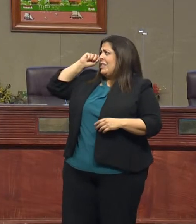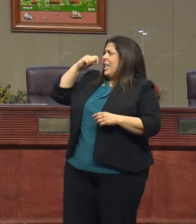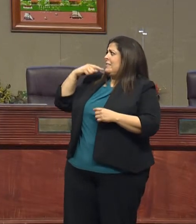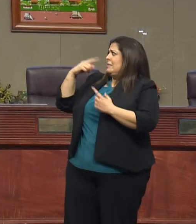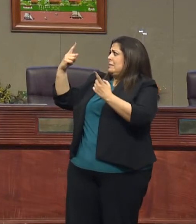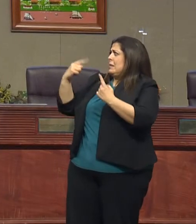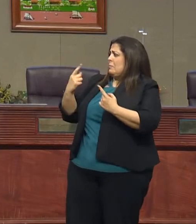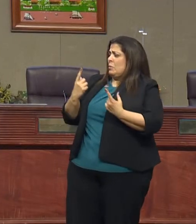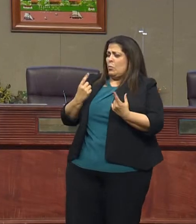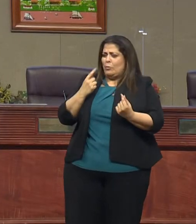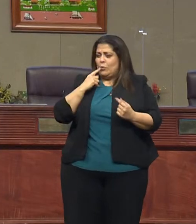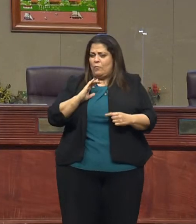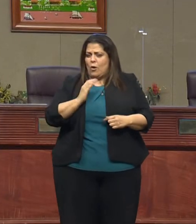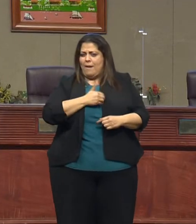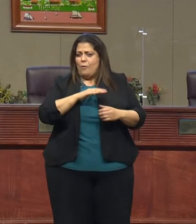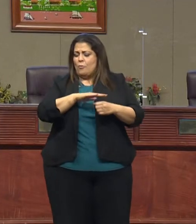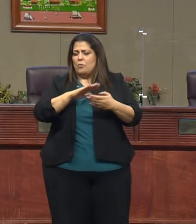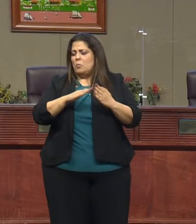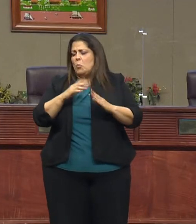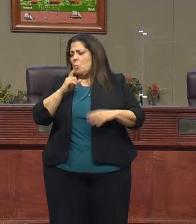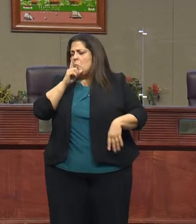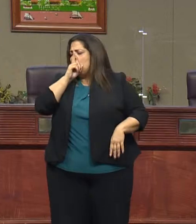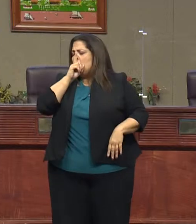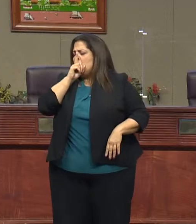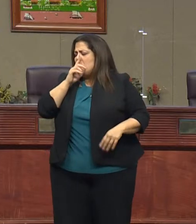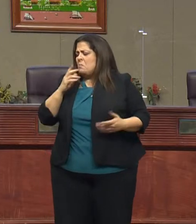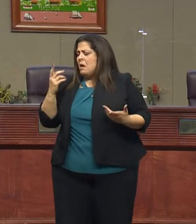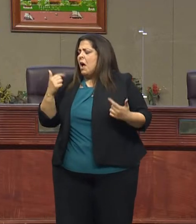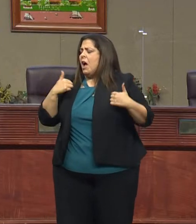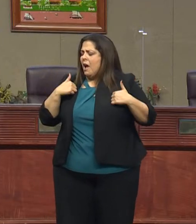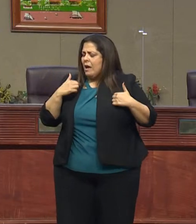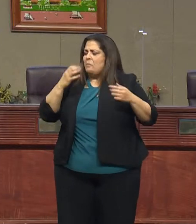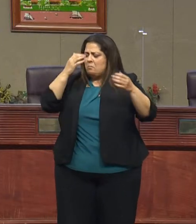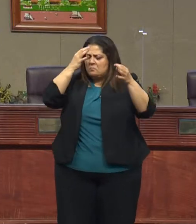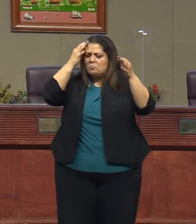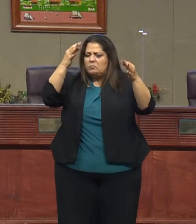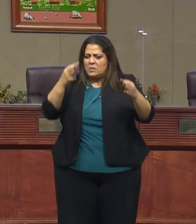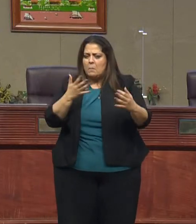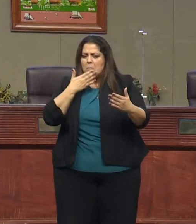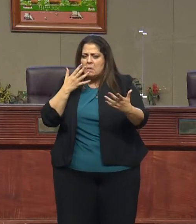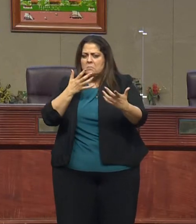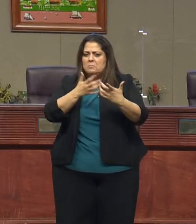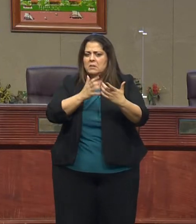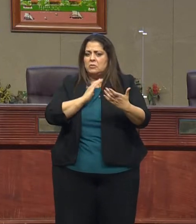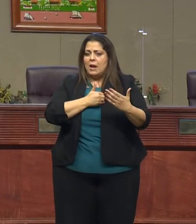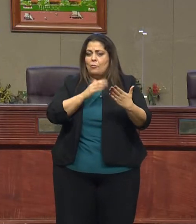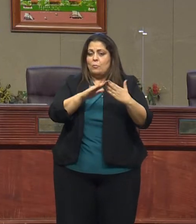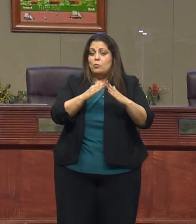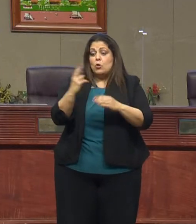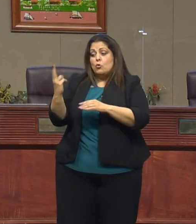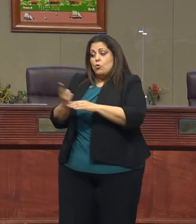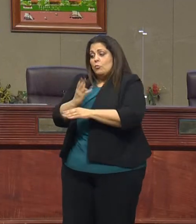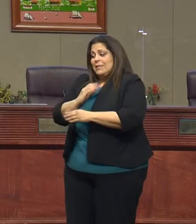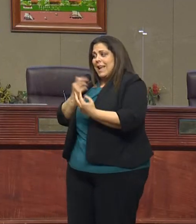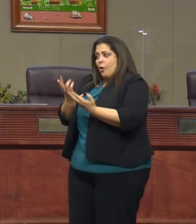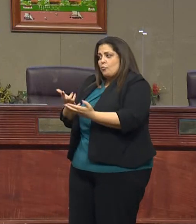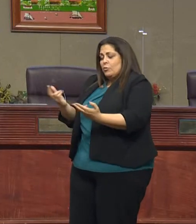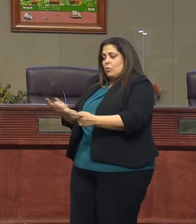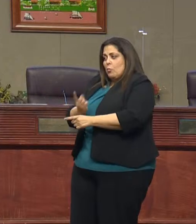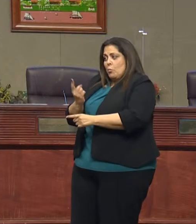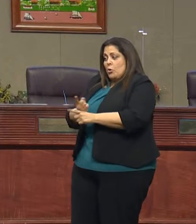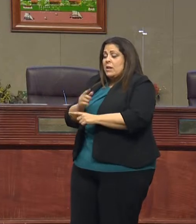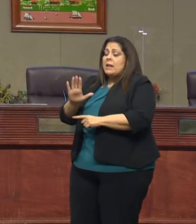in the best interest of our community here using our resources, but we do so in partnership with the